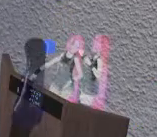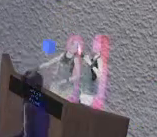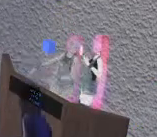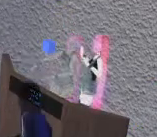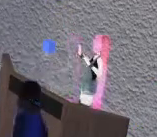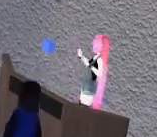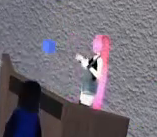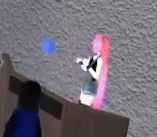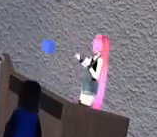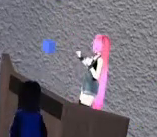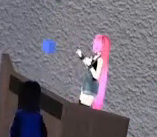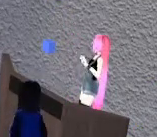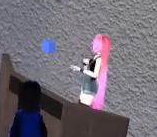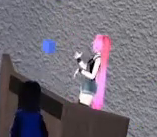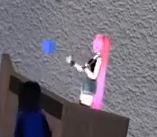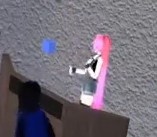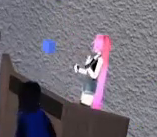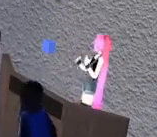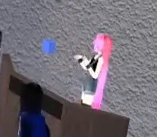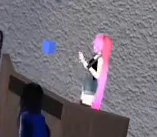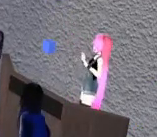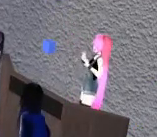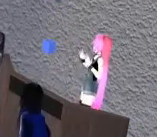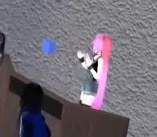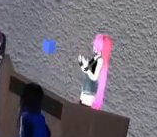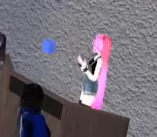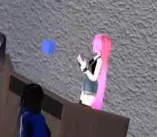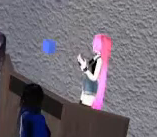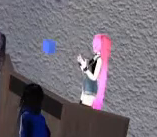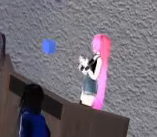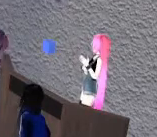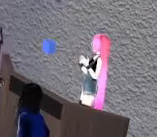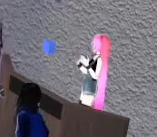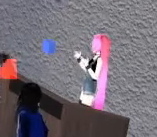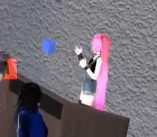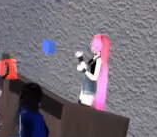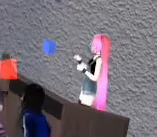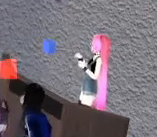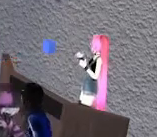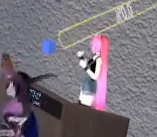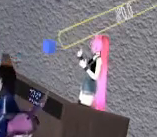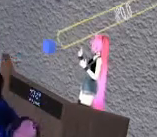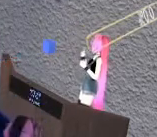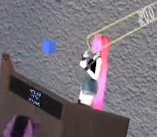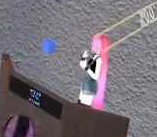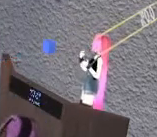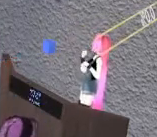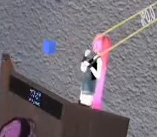Okay, hi everyone. Welcome to class. Please remember to keep your mics